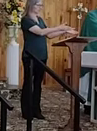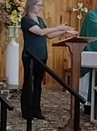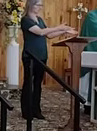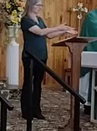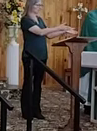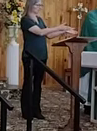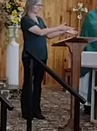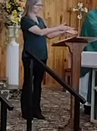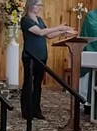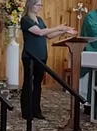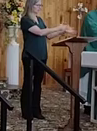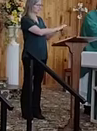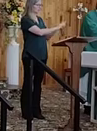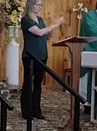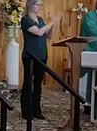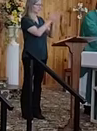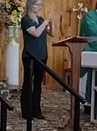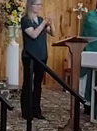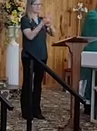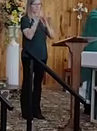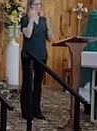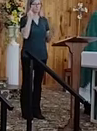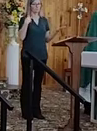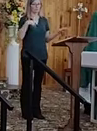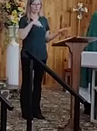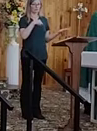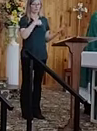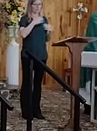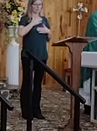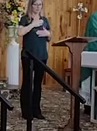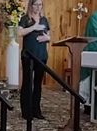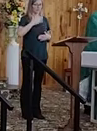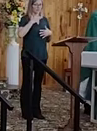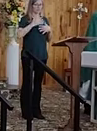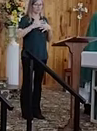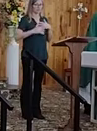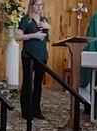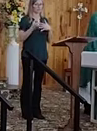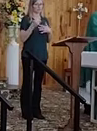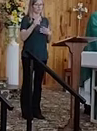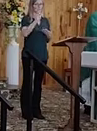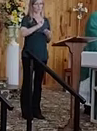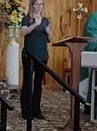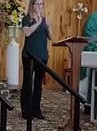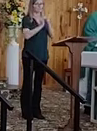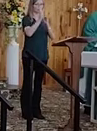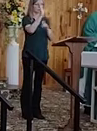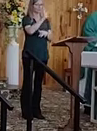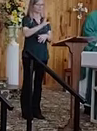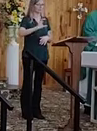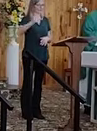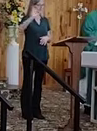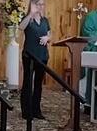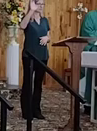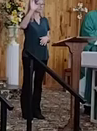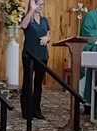so that they may become for us the body and blood of our Lord Jesus